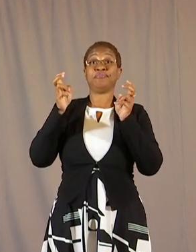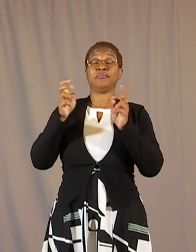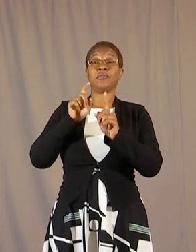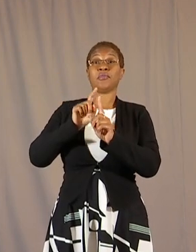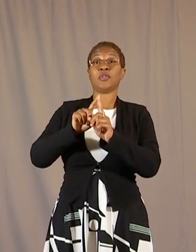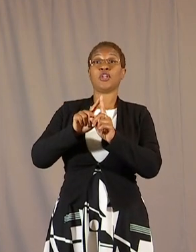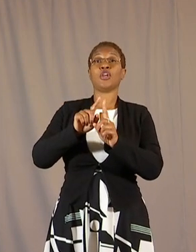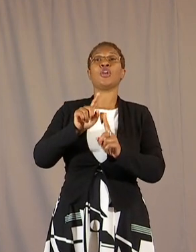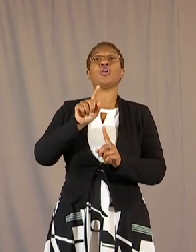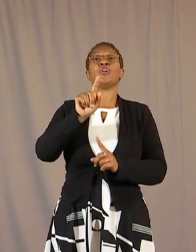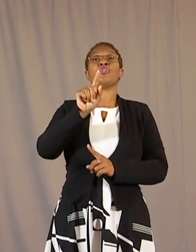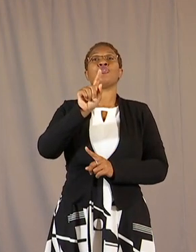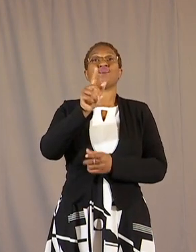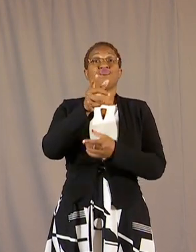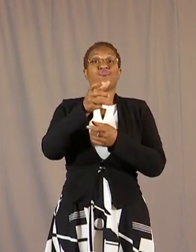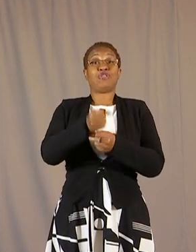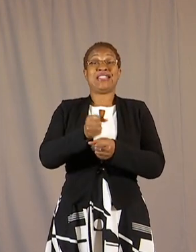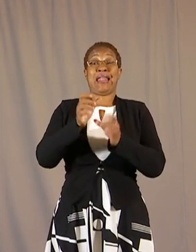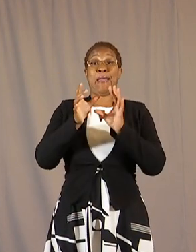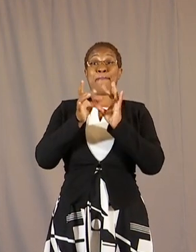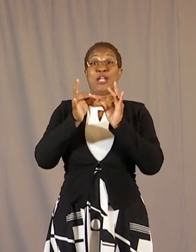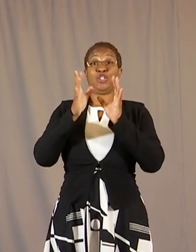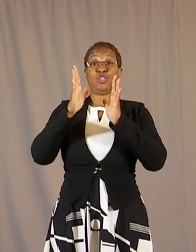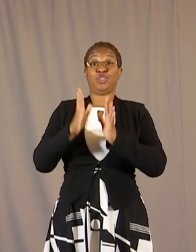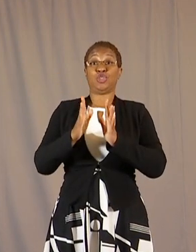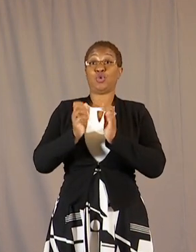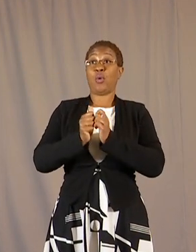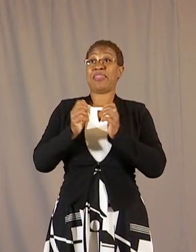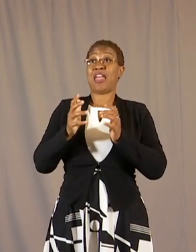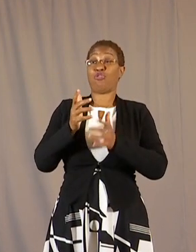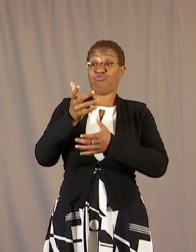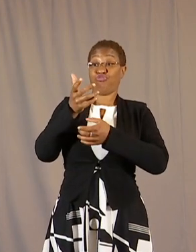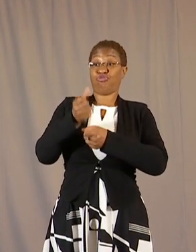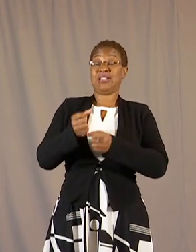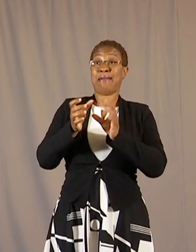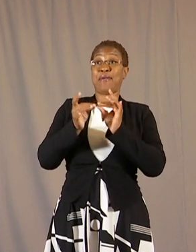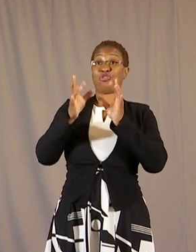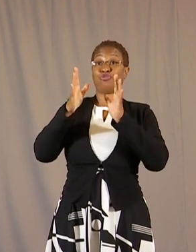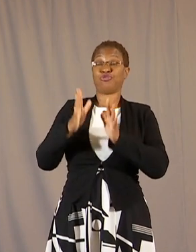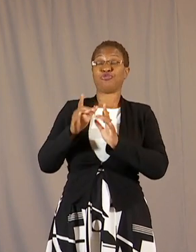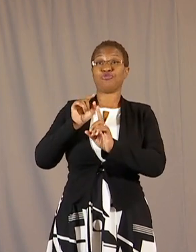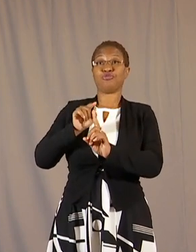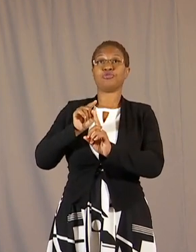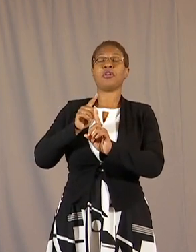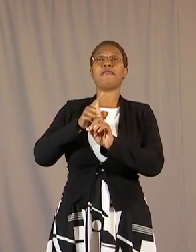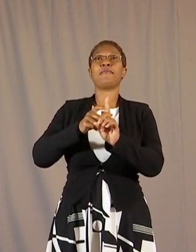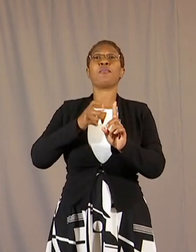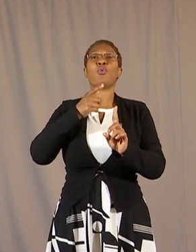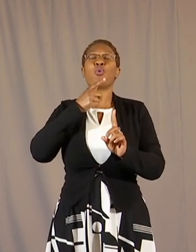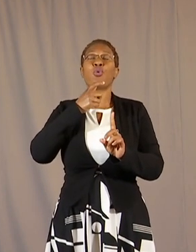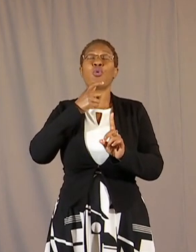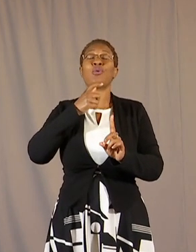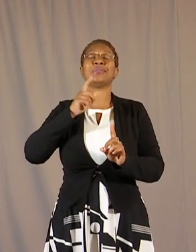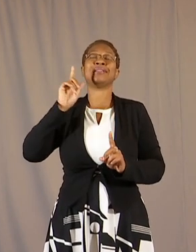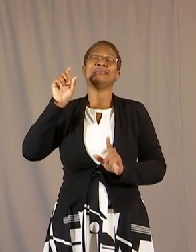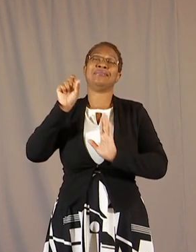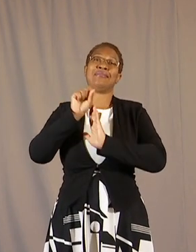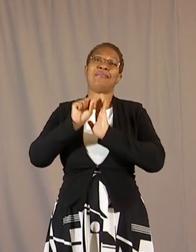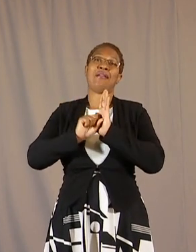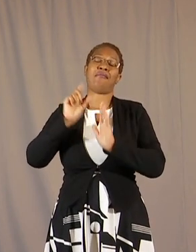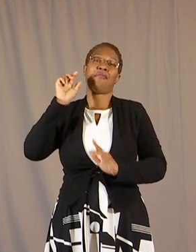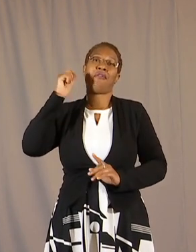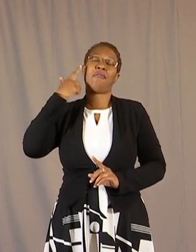the importance that you're highlighting. Without trusted messengers, especially coming from state government,